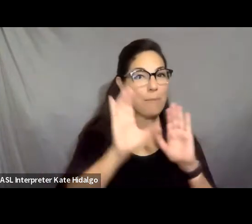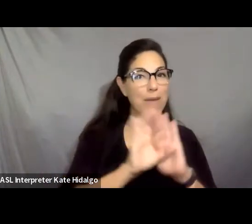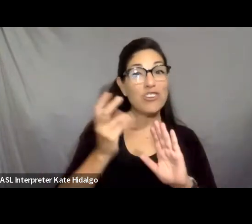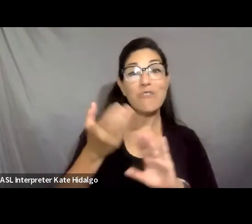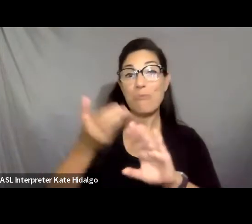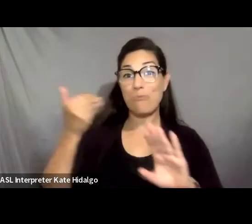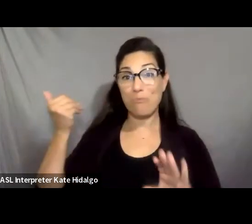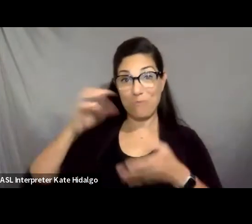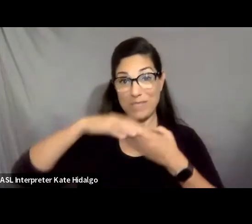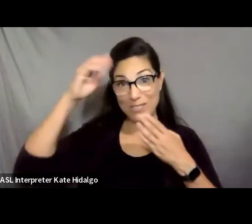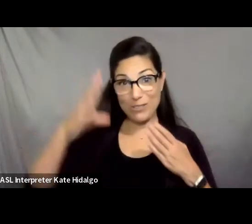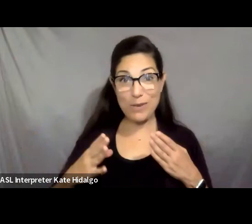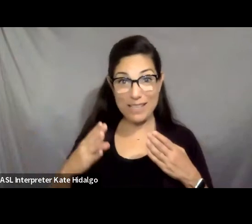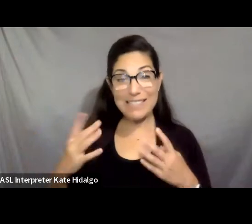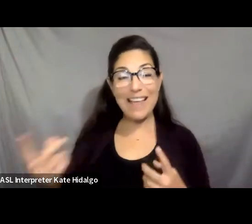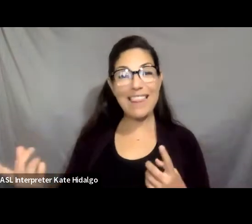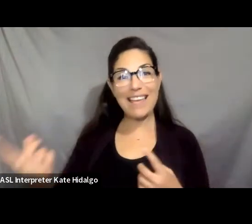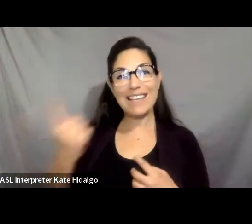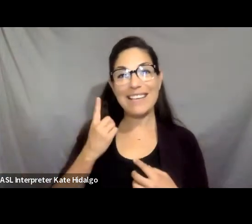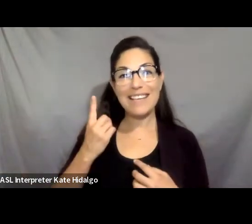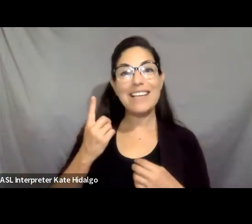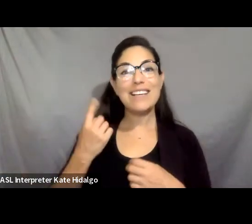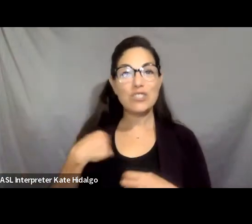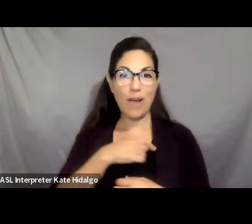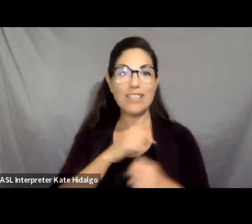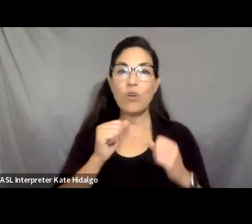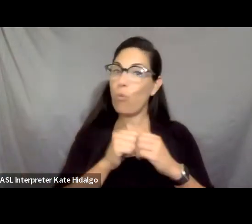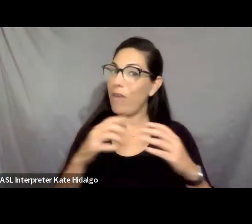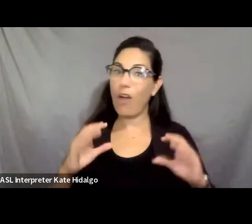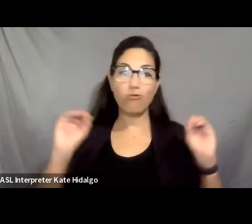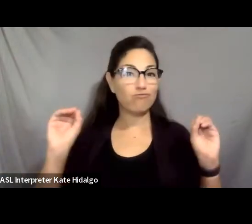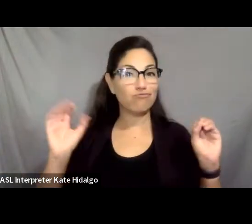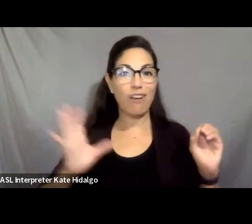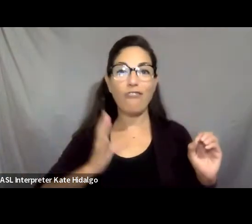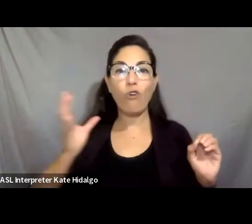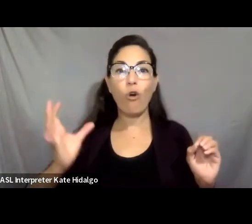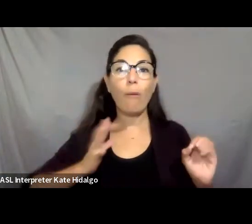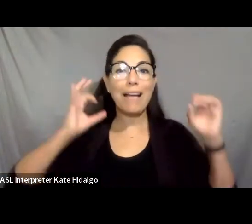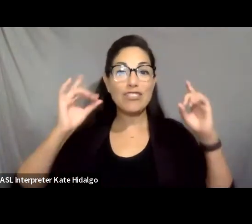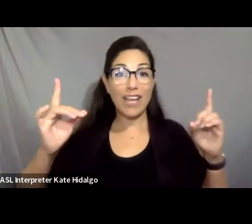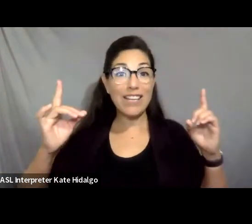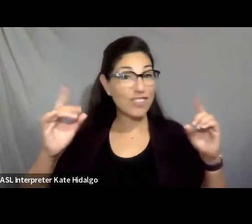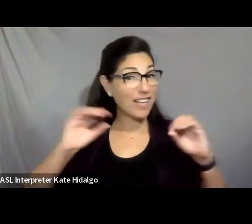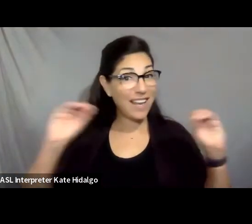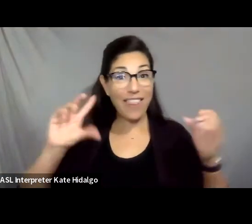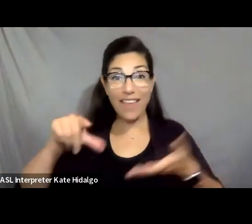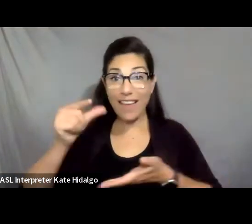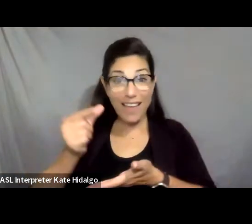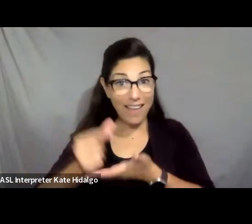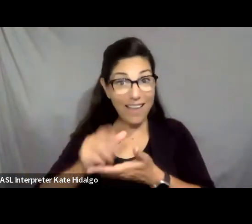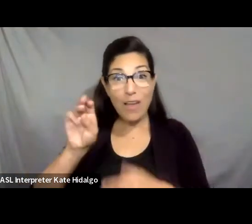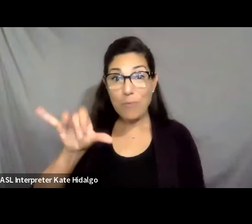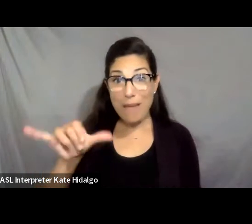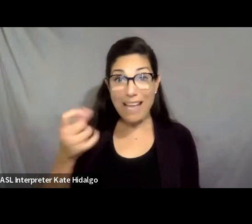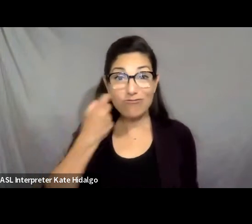students who did come to us without having former high school education, who graduated in